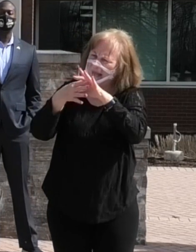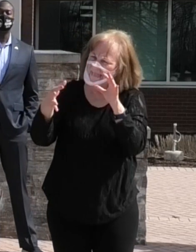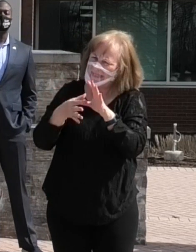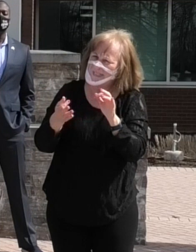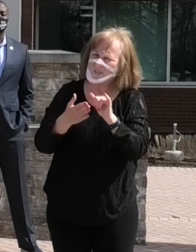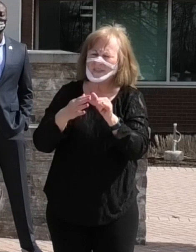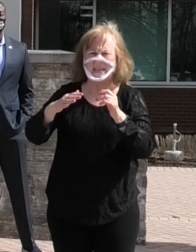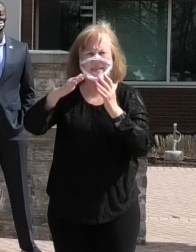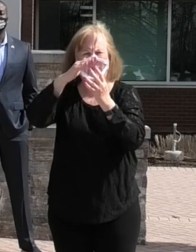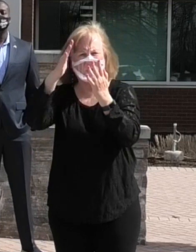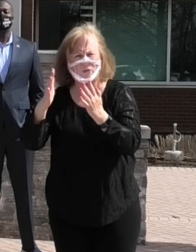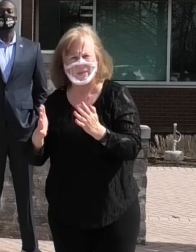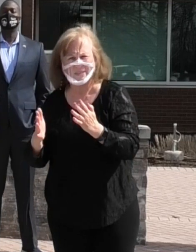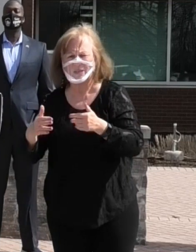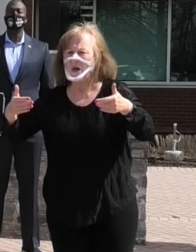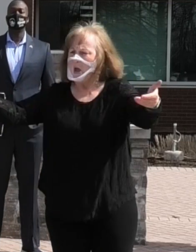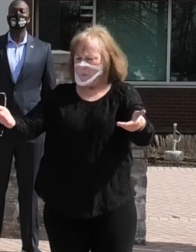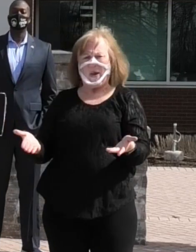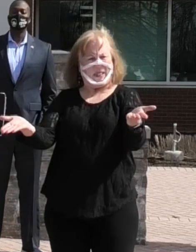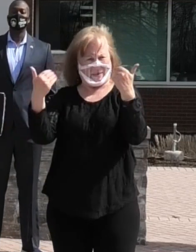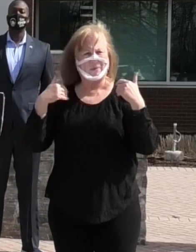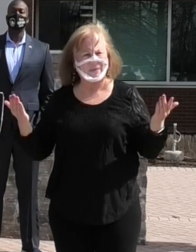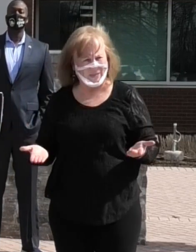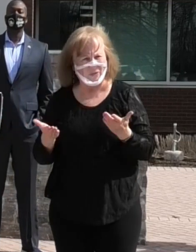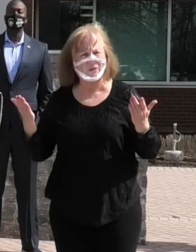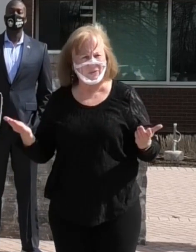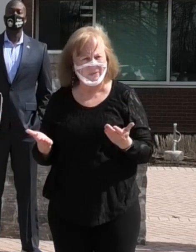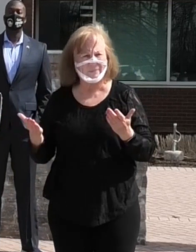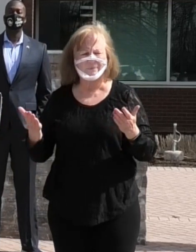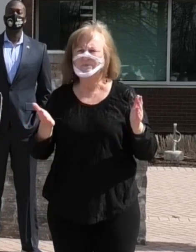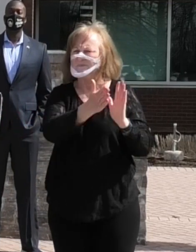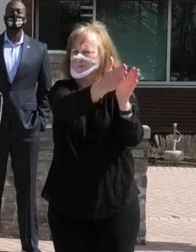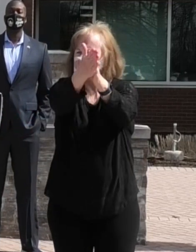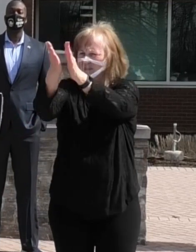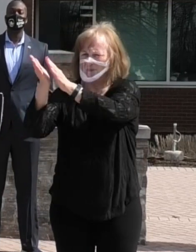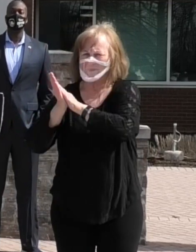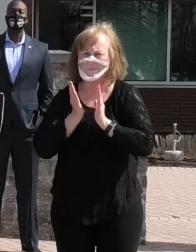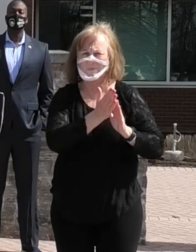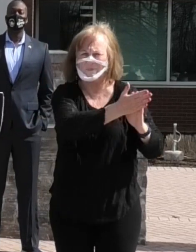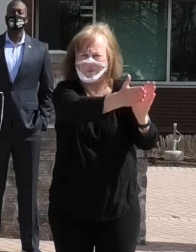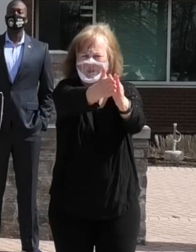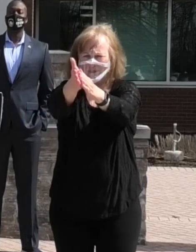that immigrants are welcome here, and that we will